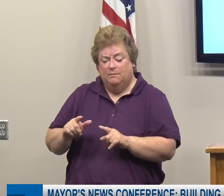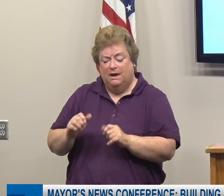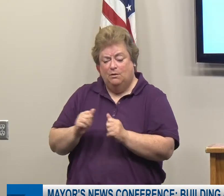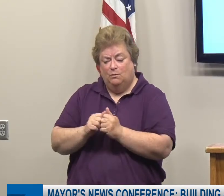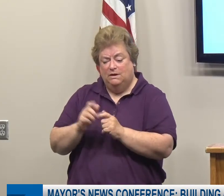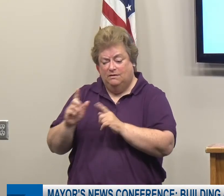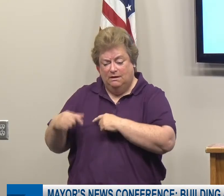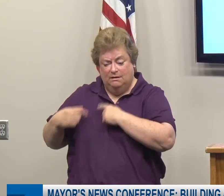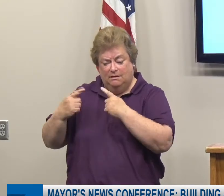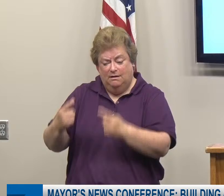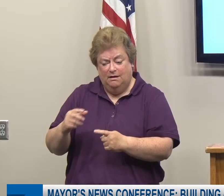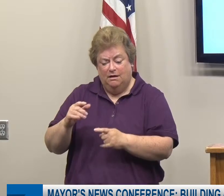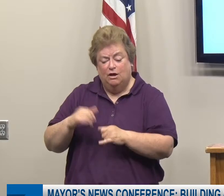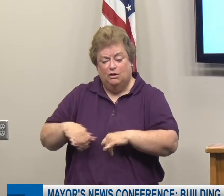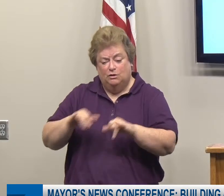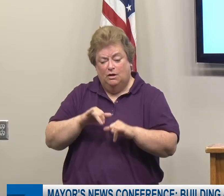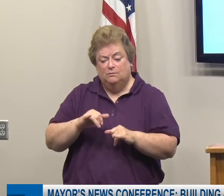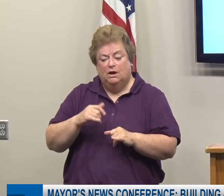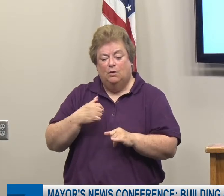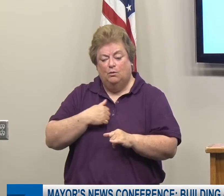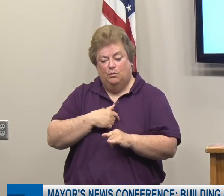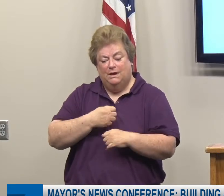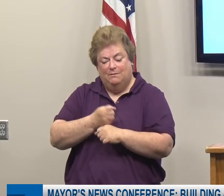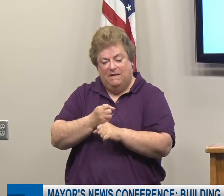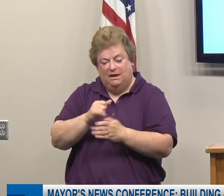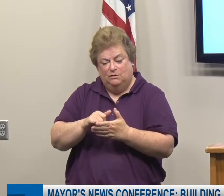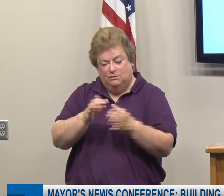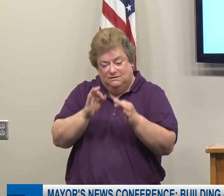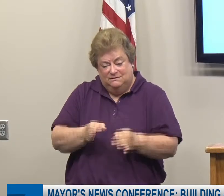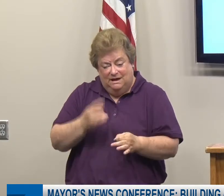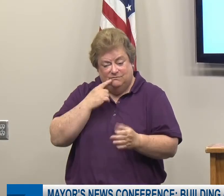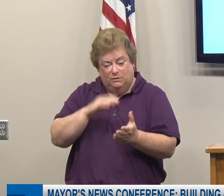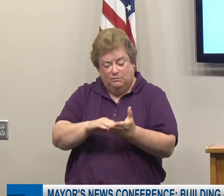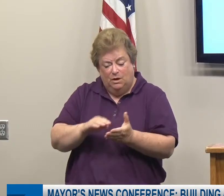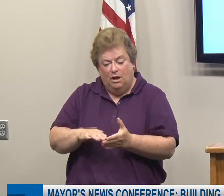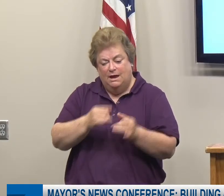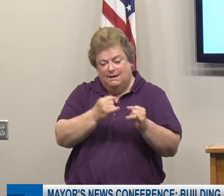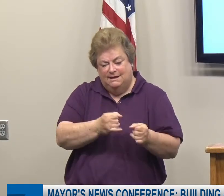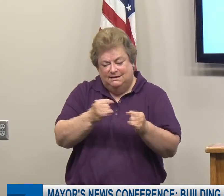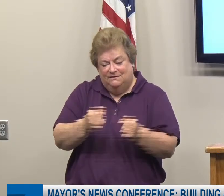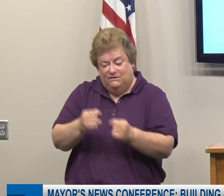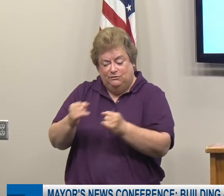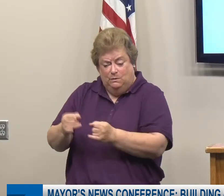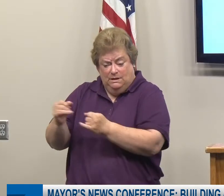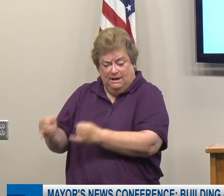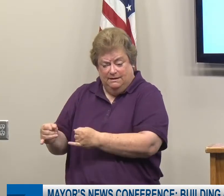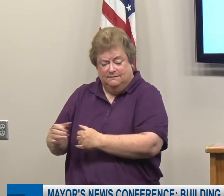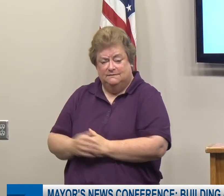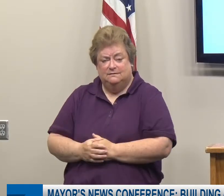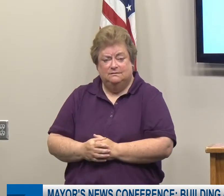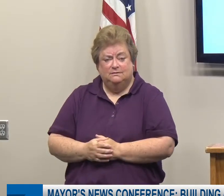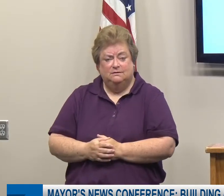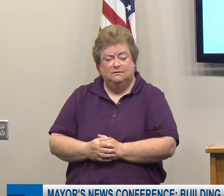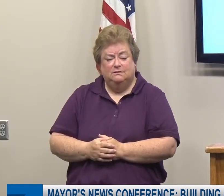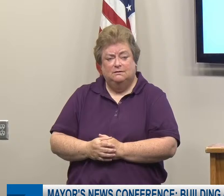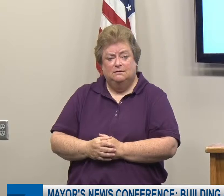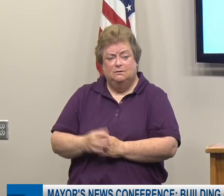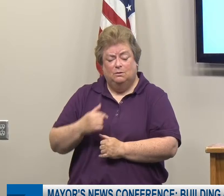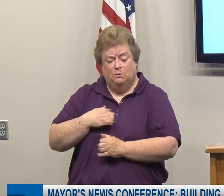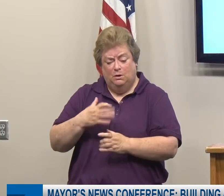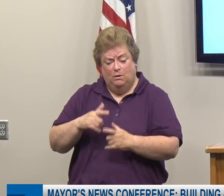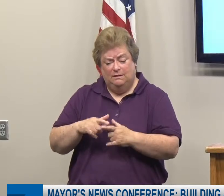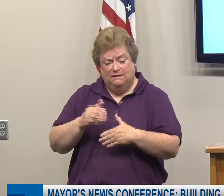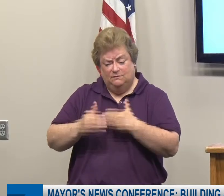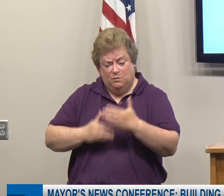and process, pardon determinations are made on an individualized case-by-case basis. In an effort to make this process